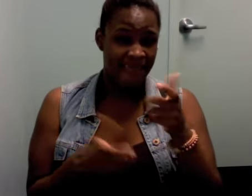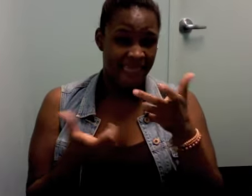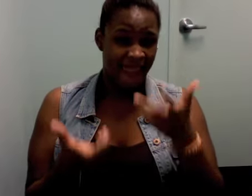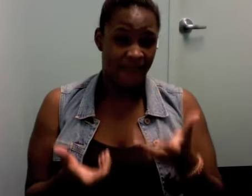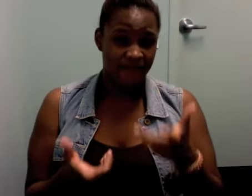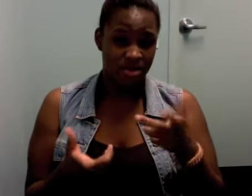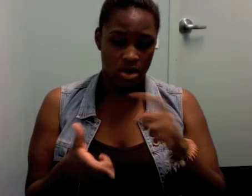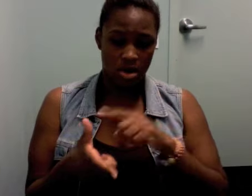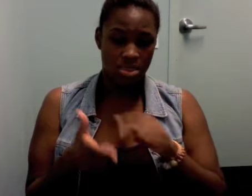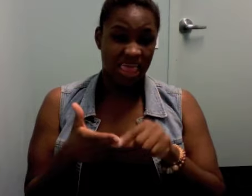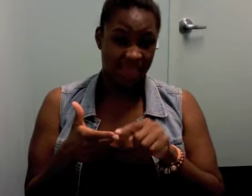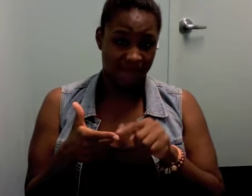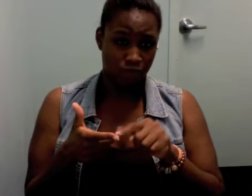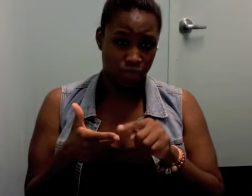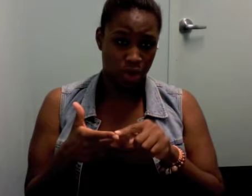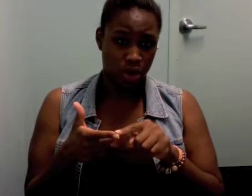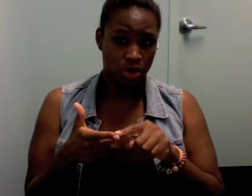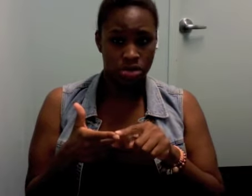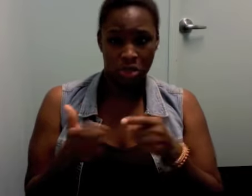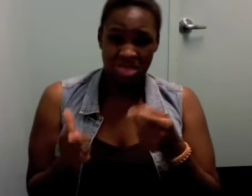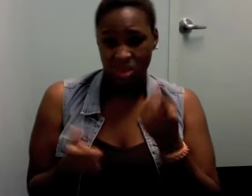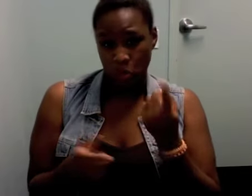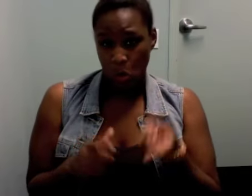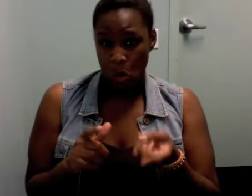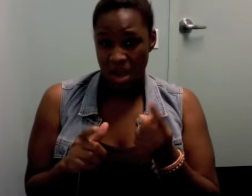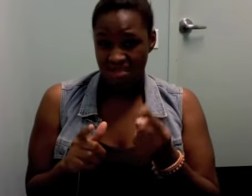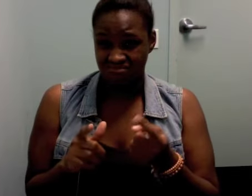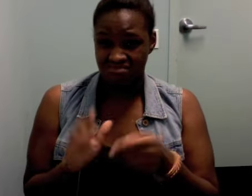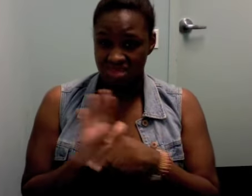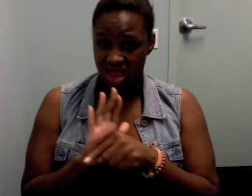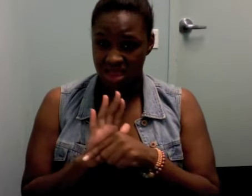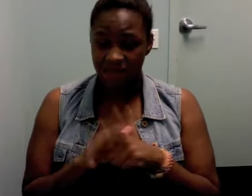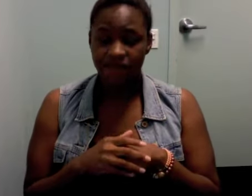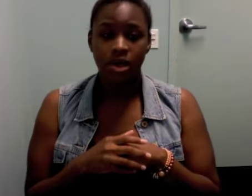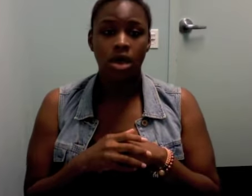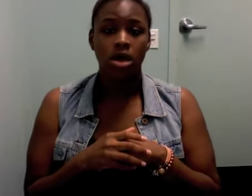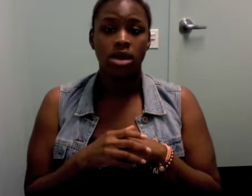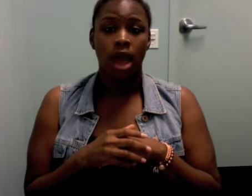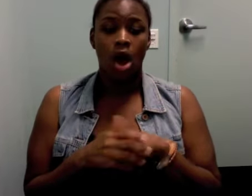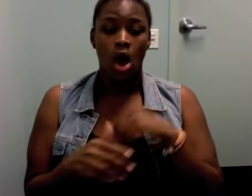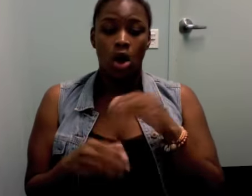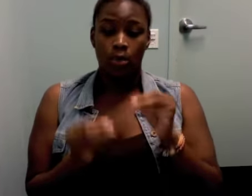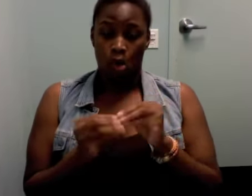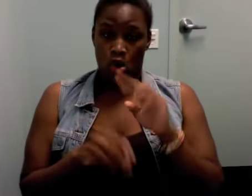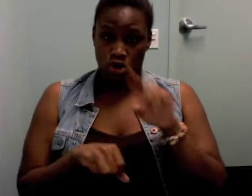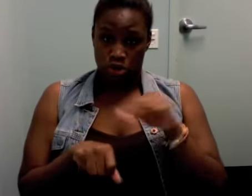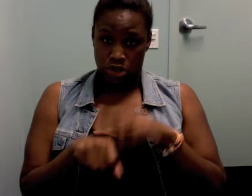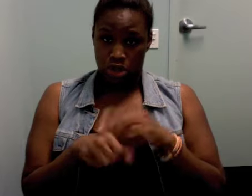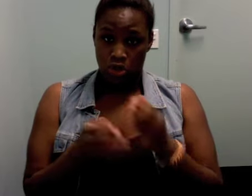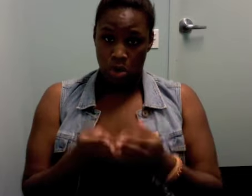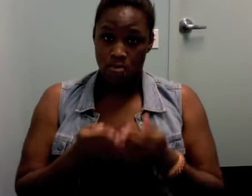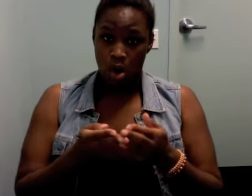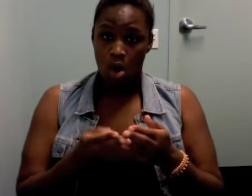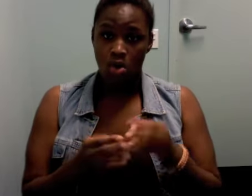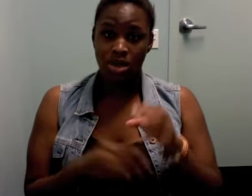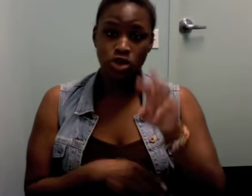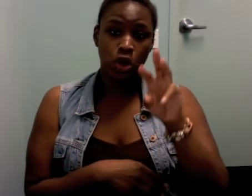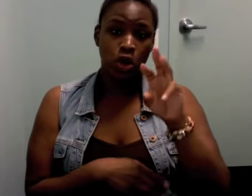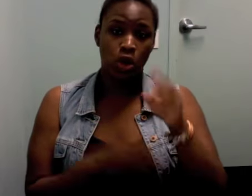Then you can go into more traditional sorts of canoes. Wood canvas, which is what a lot of the boats are made of